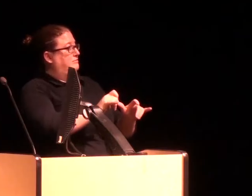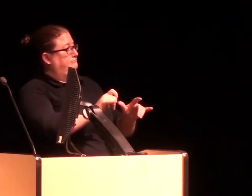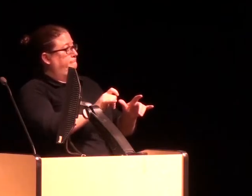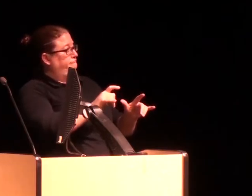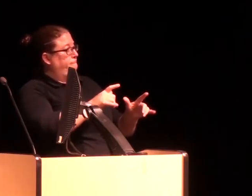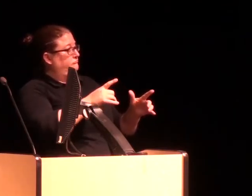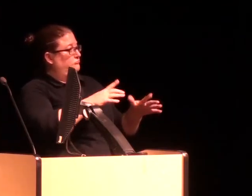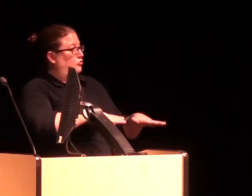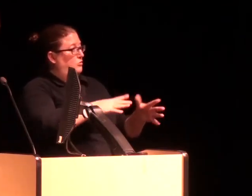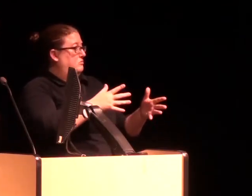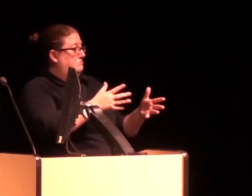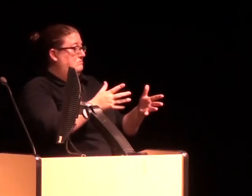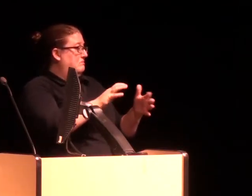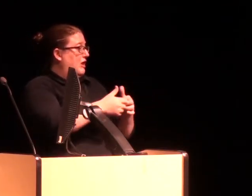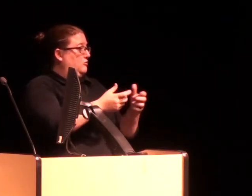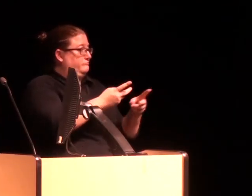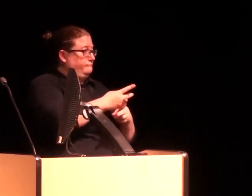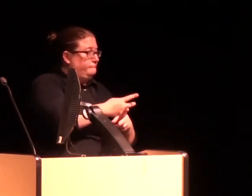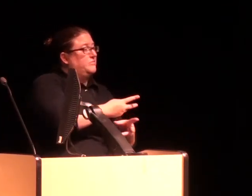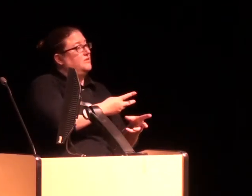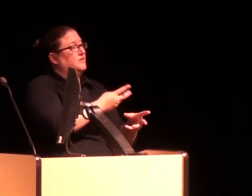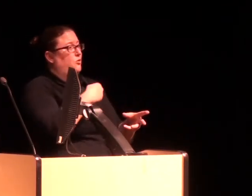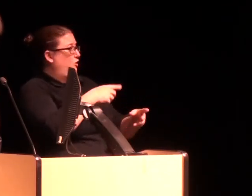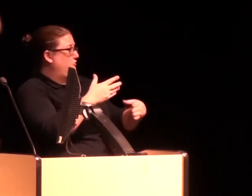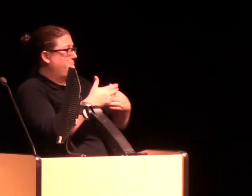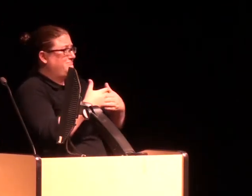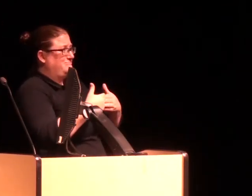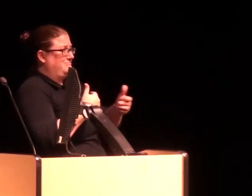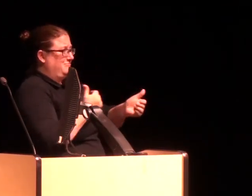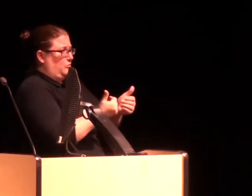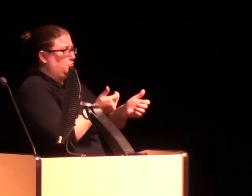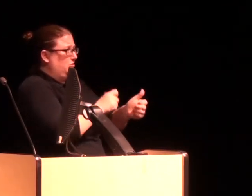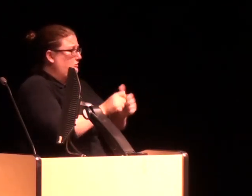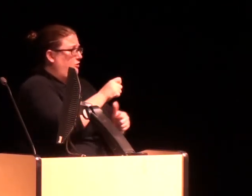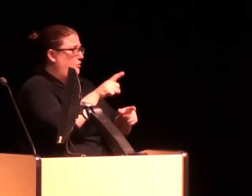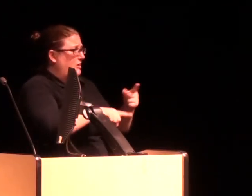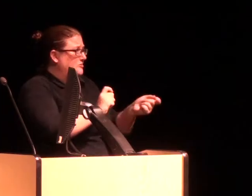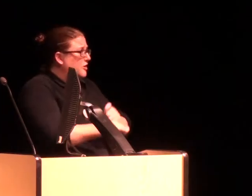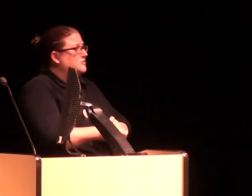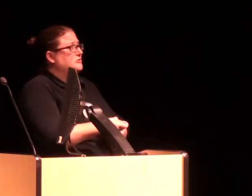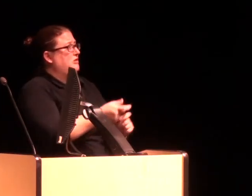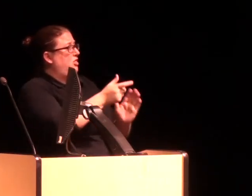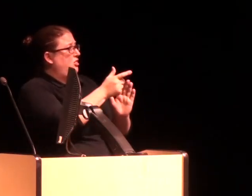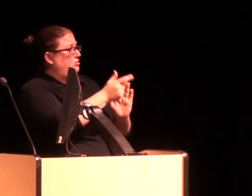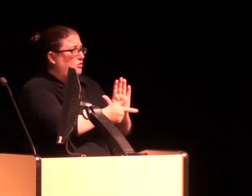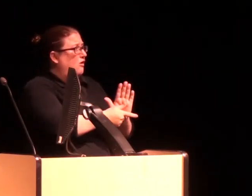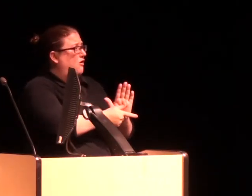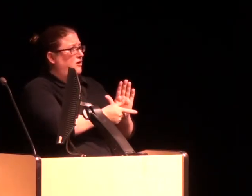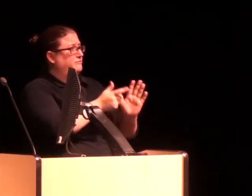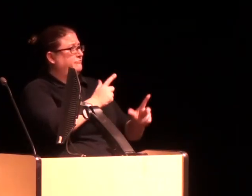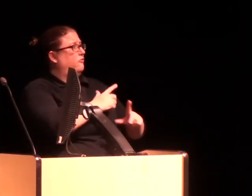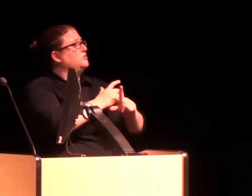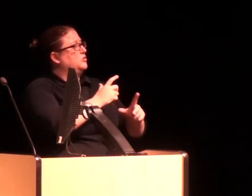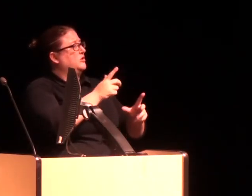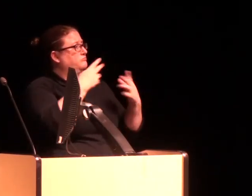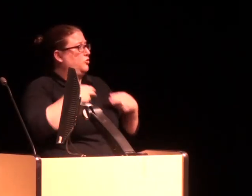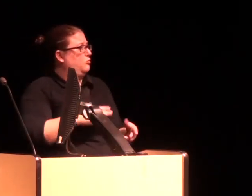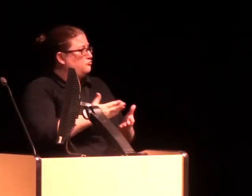neighbors. We cannot change that. We are talking about law enforcement. We are talking about mail, claims, human rights, global